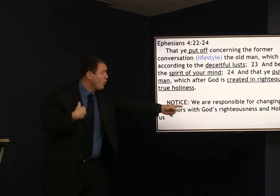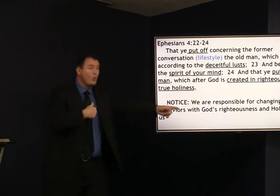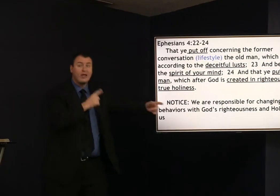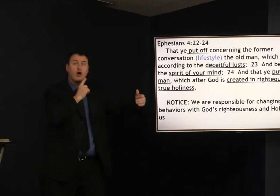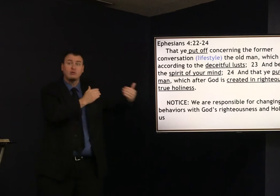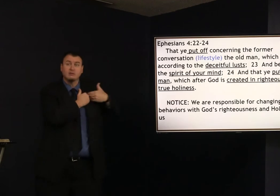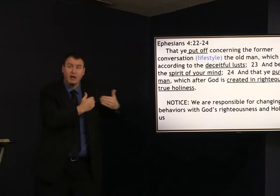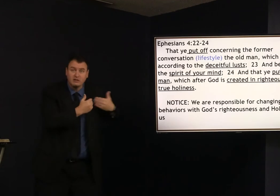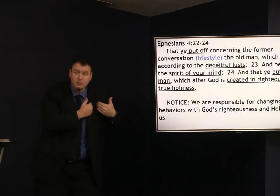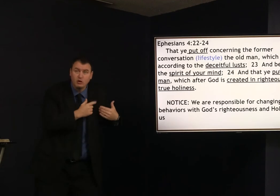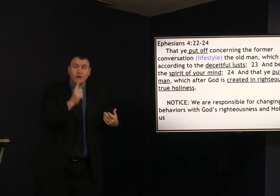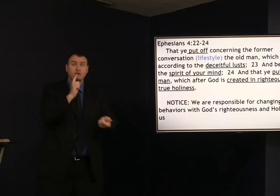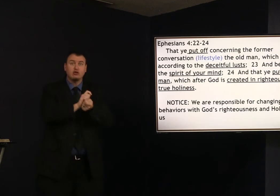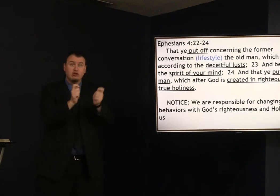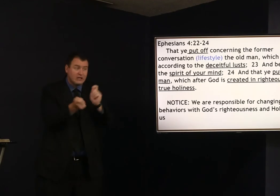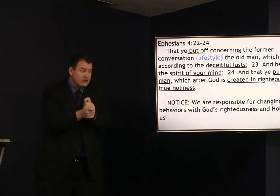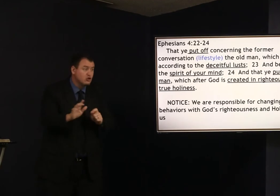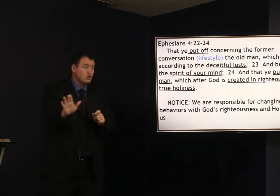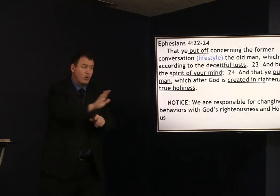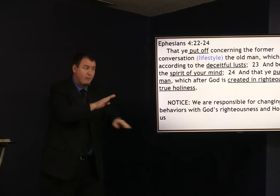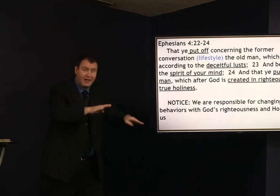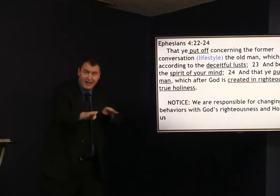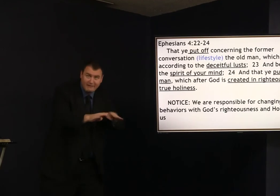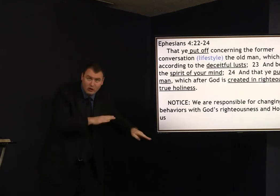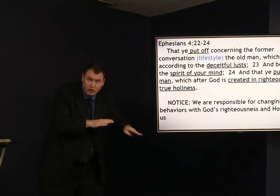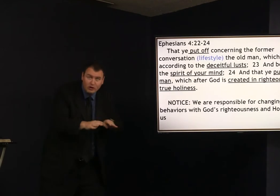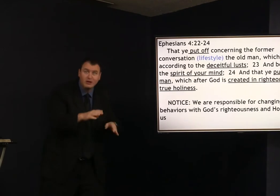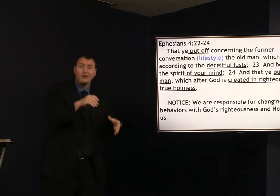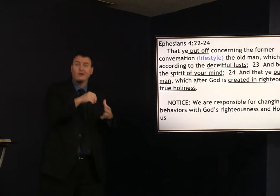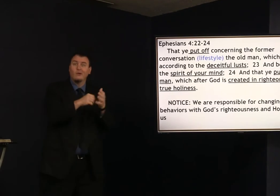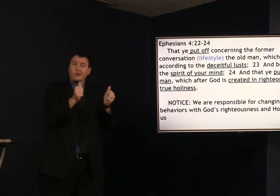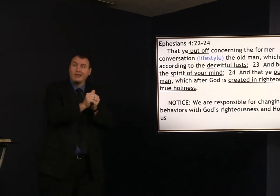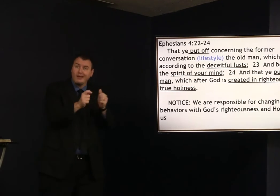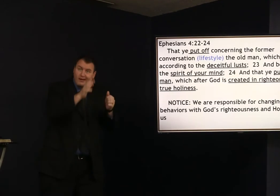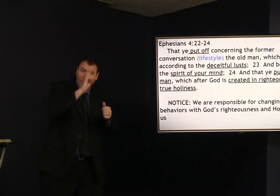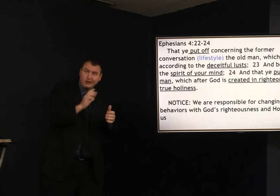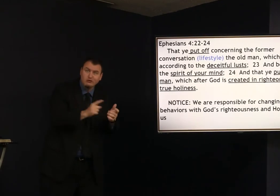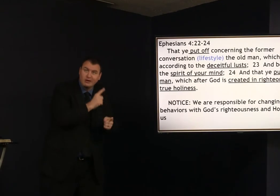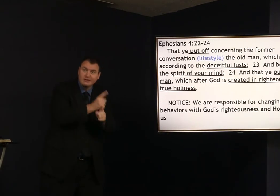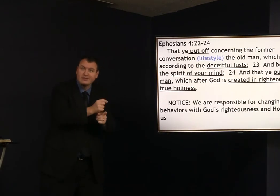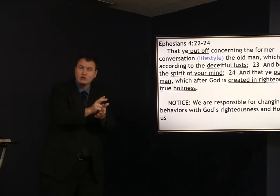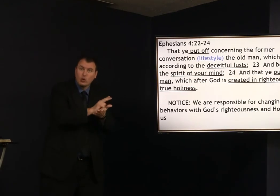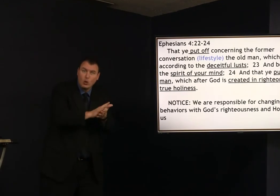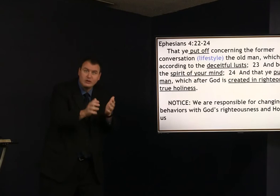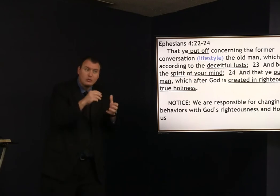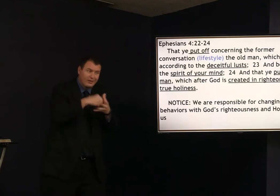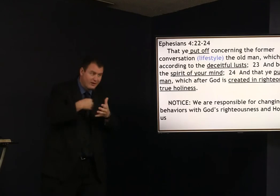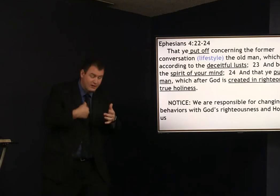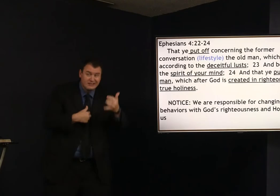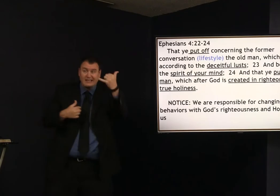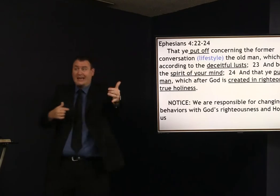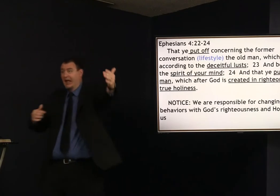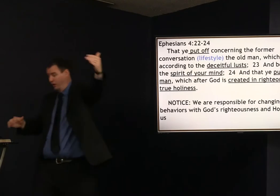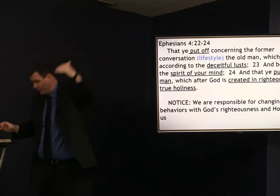Right, we are responsible for changing our behaviors from righteousness and holiness within